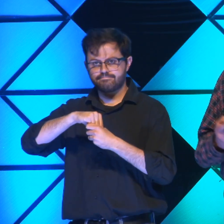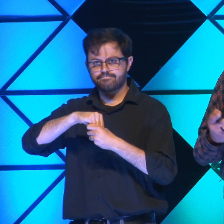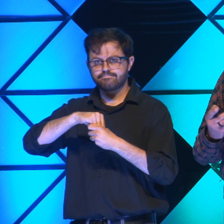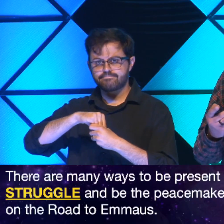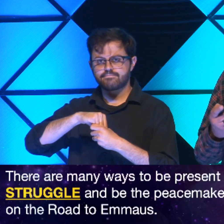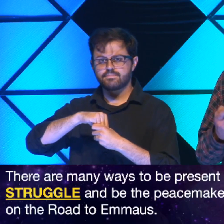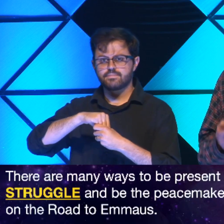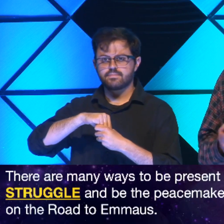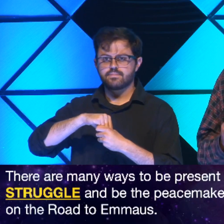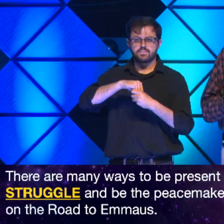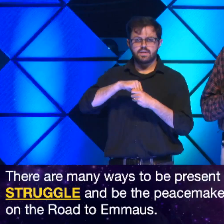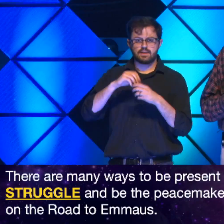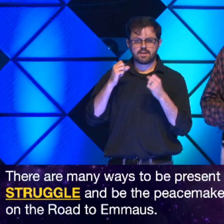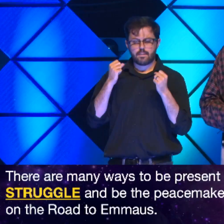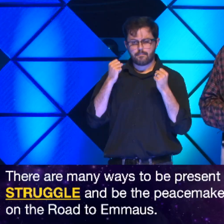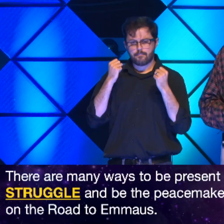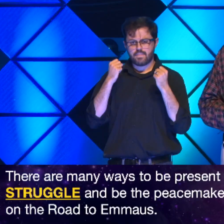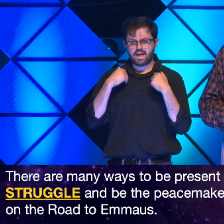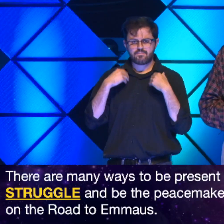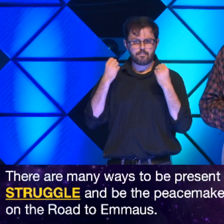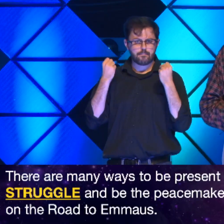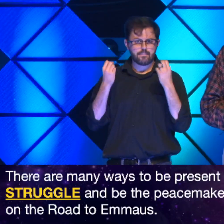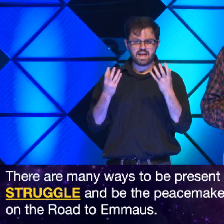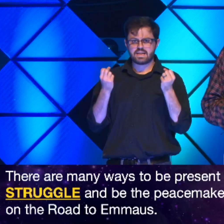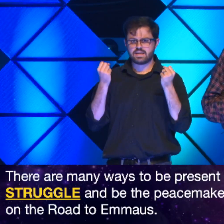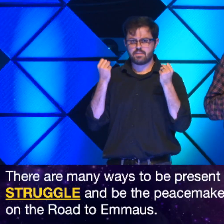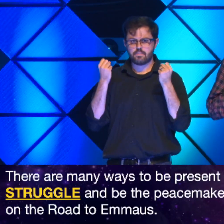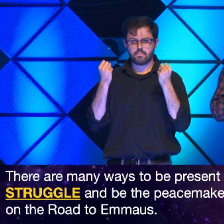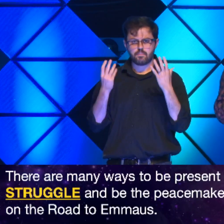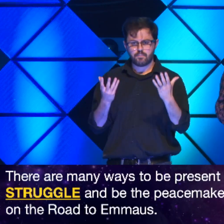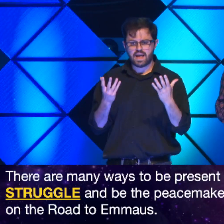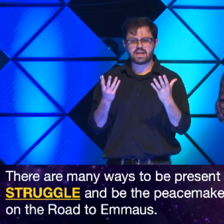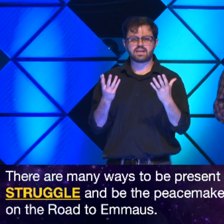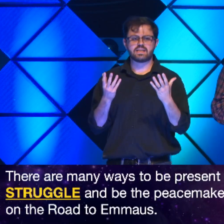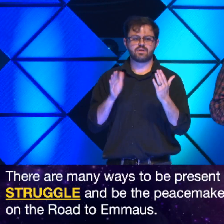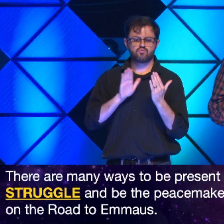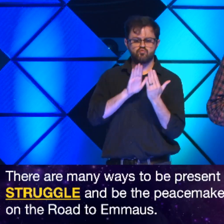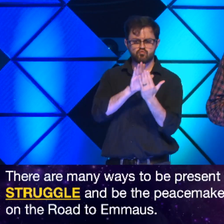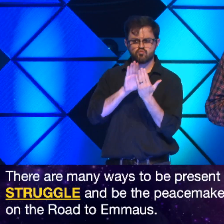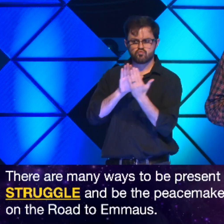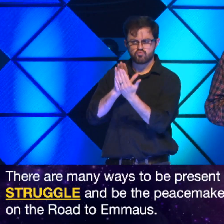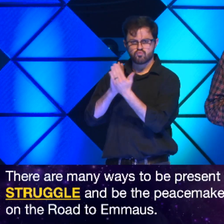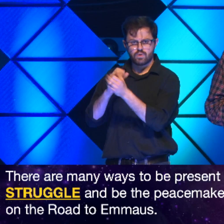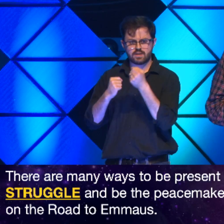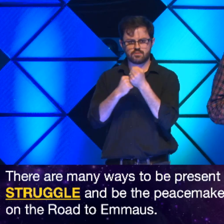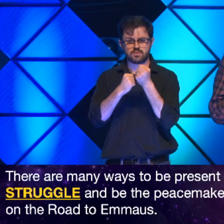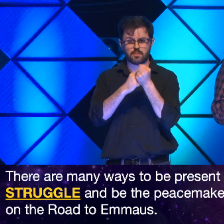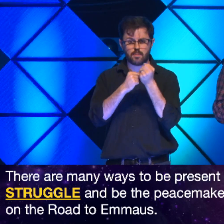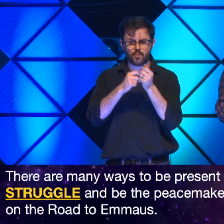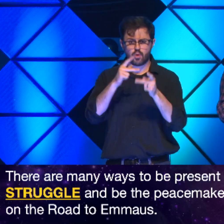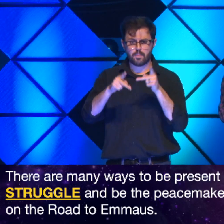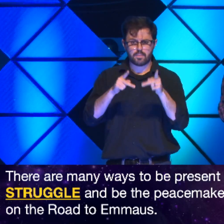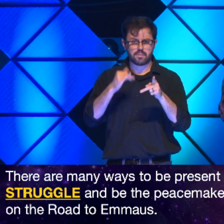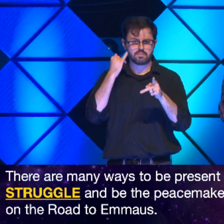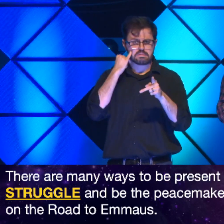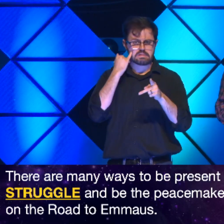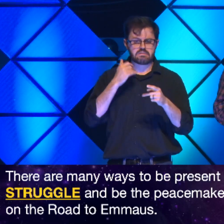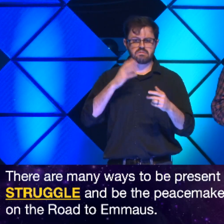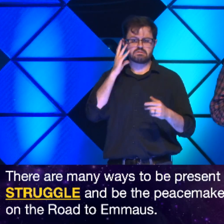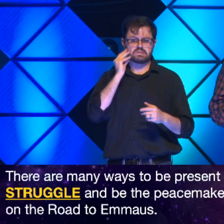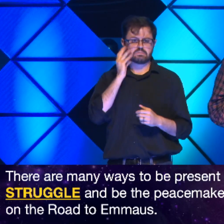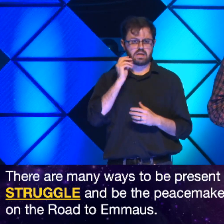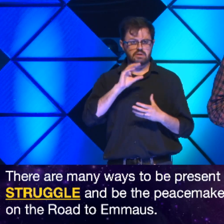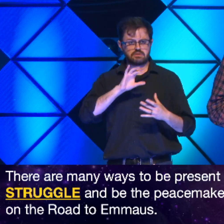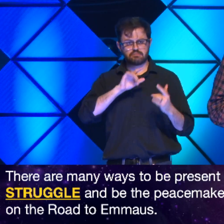There are many ways for us to be present for someone else's